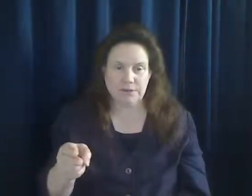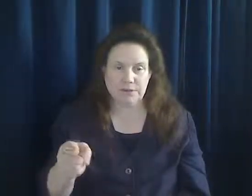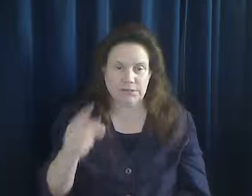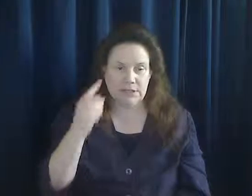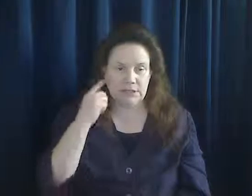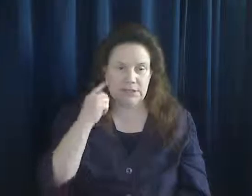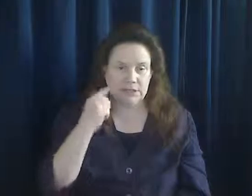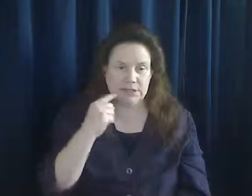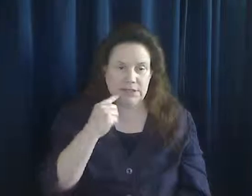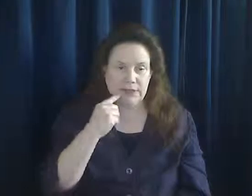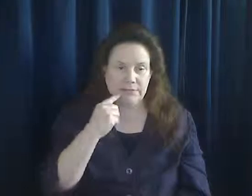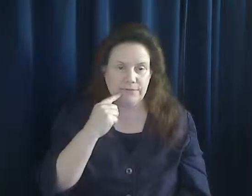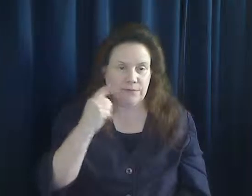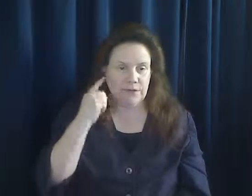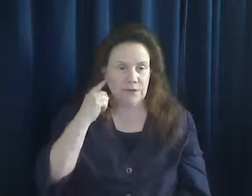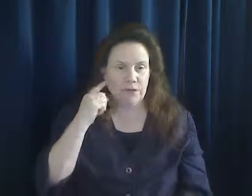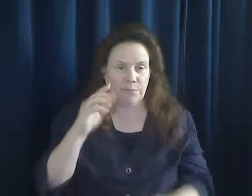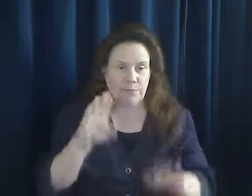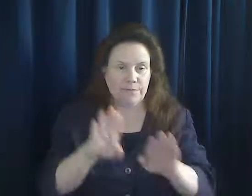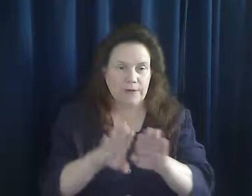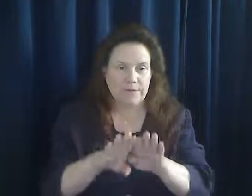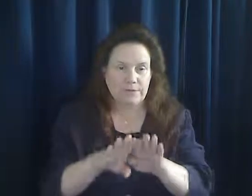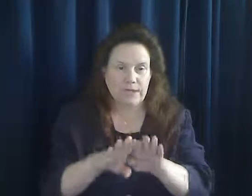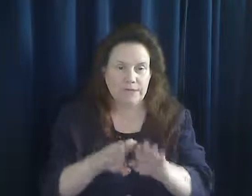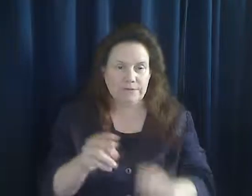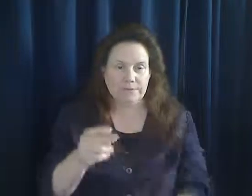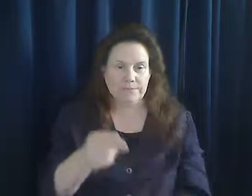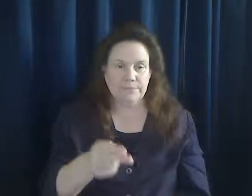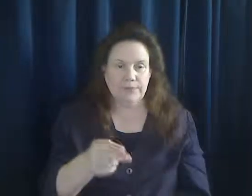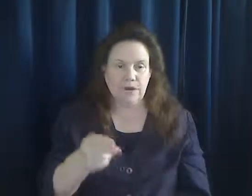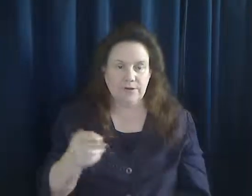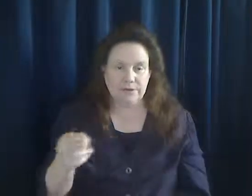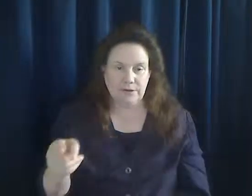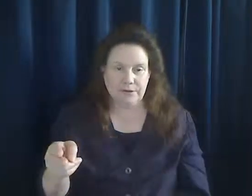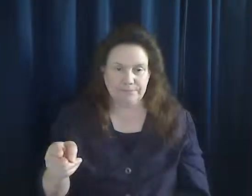hearing. So deaf, profoundly deaf, hard of hearing.